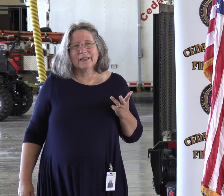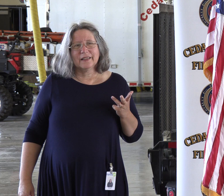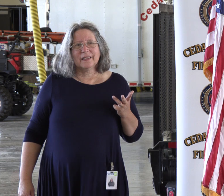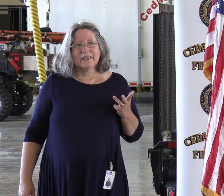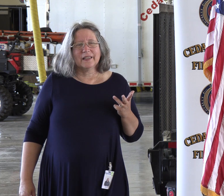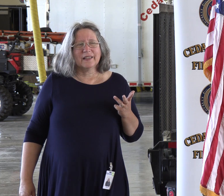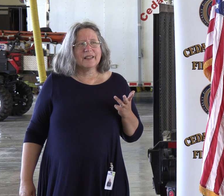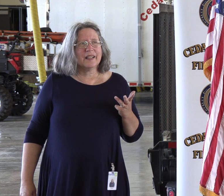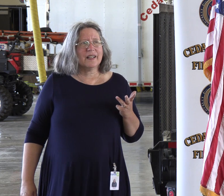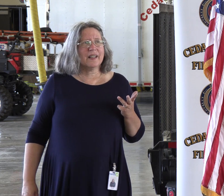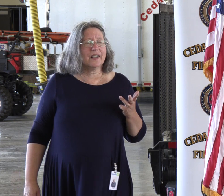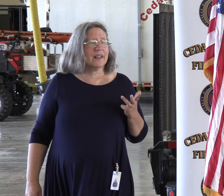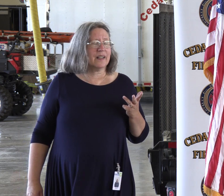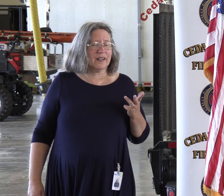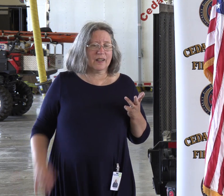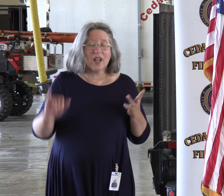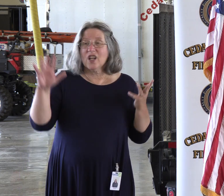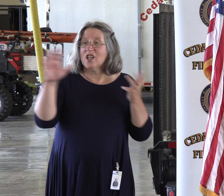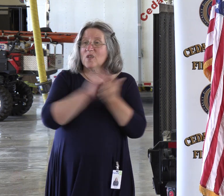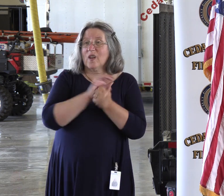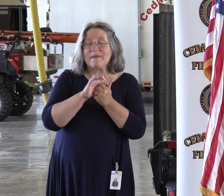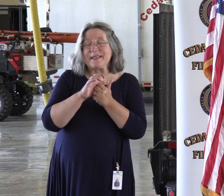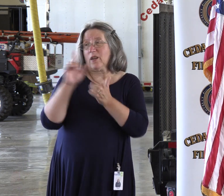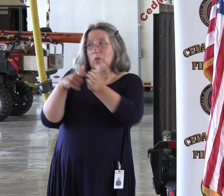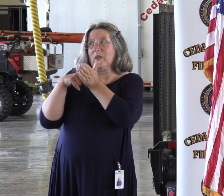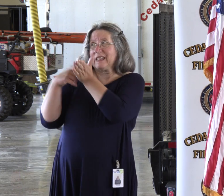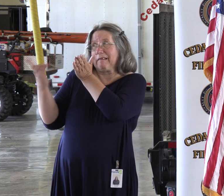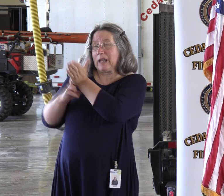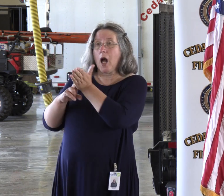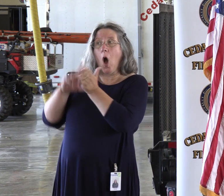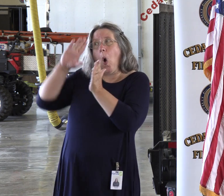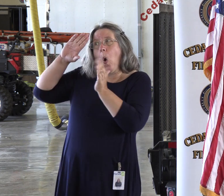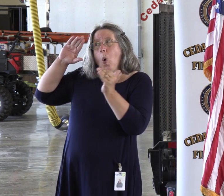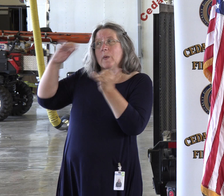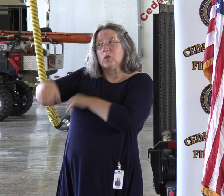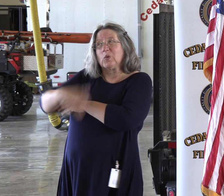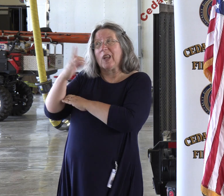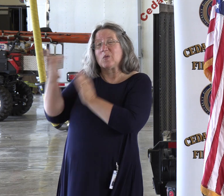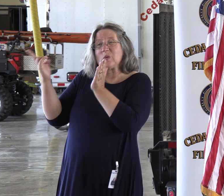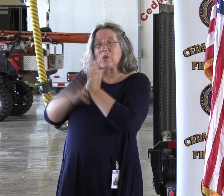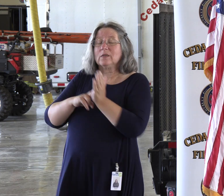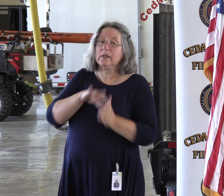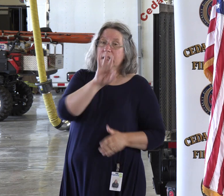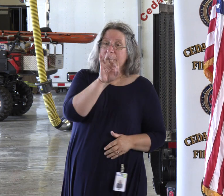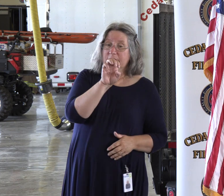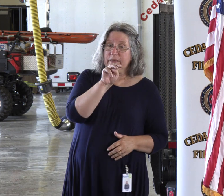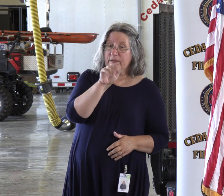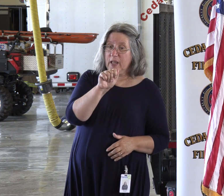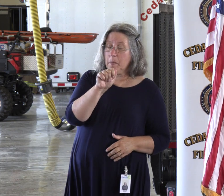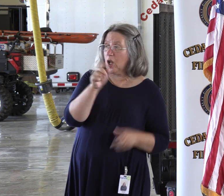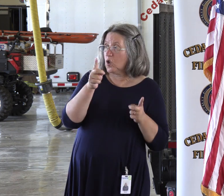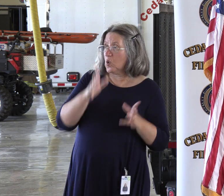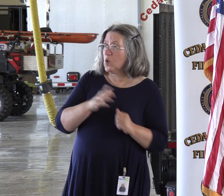The addition to the disaster declaration needs to be signed, and hopefully it's going to be signed today. The FEMA director and